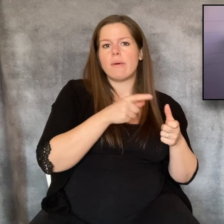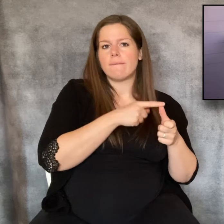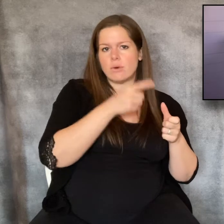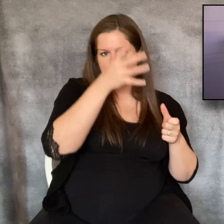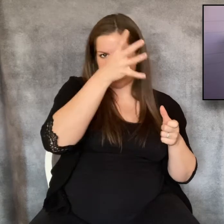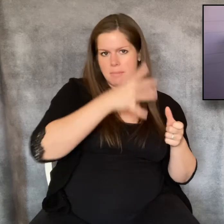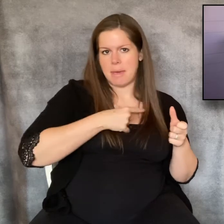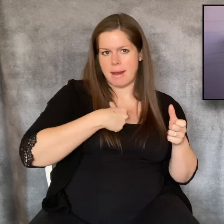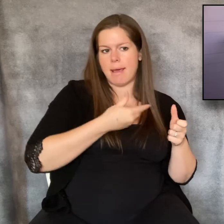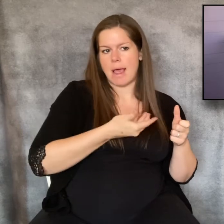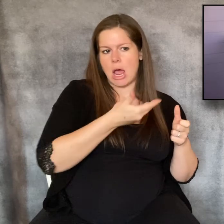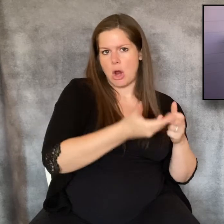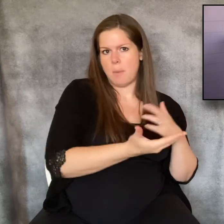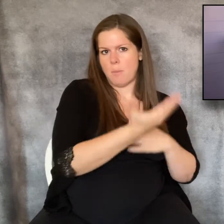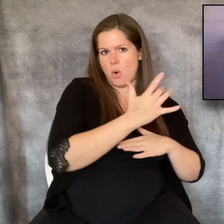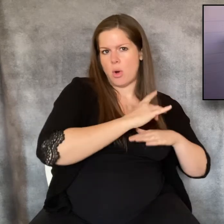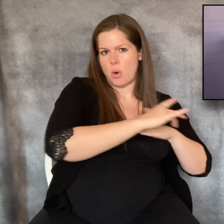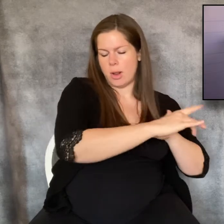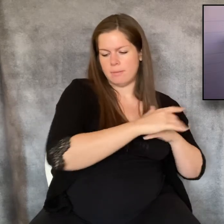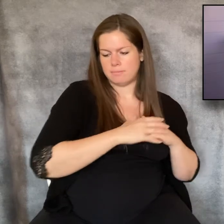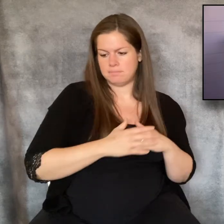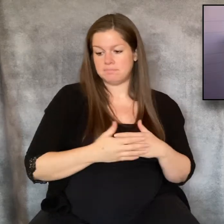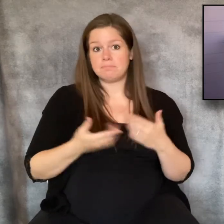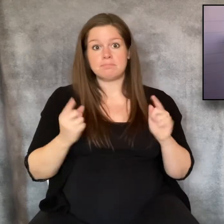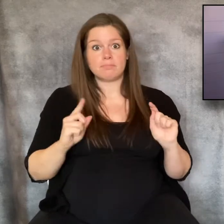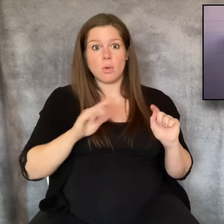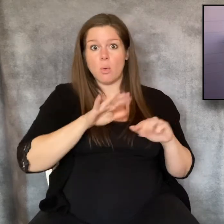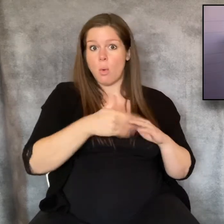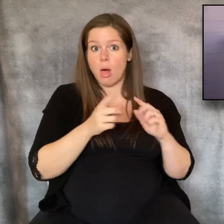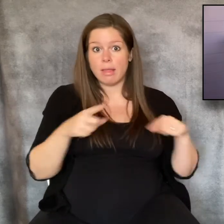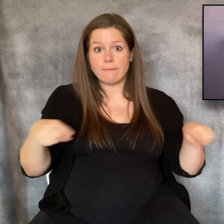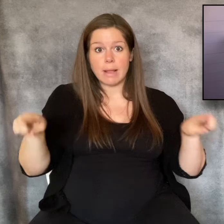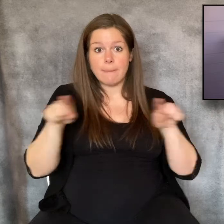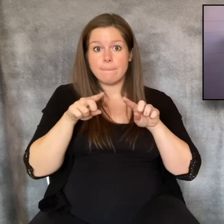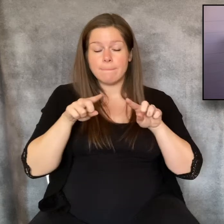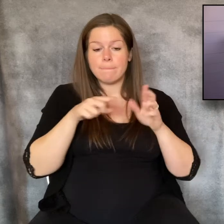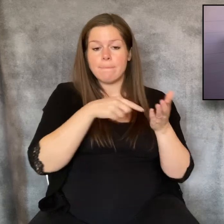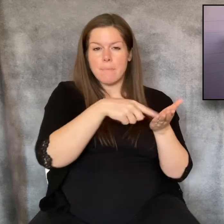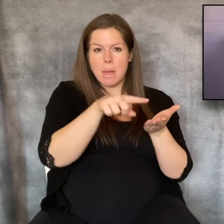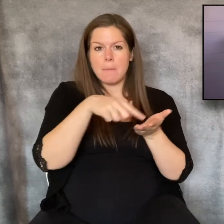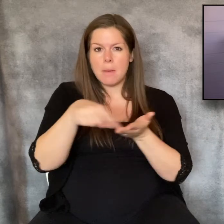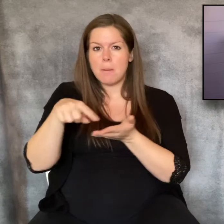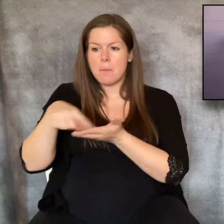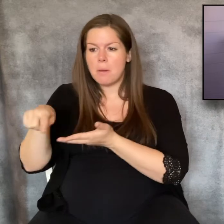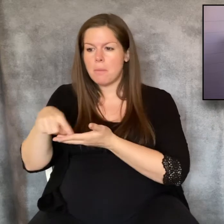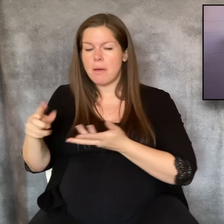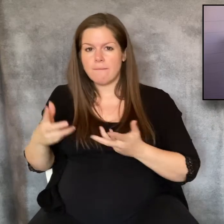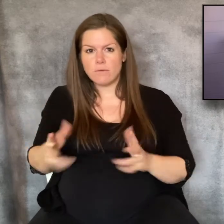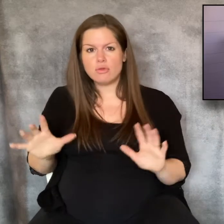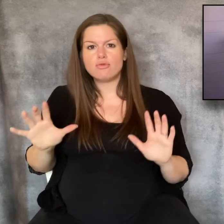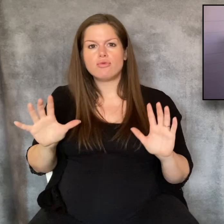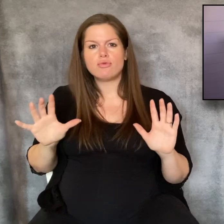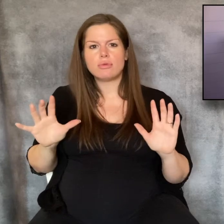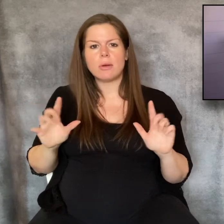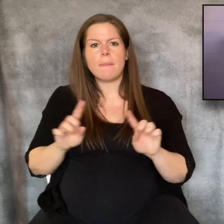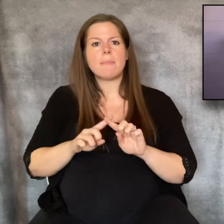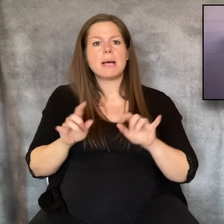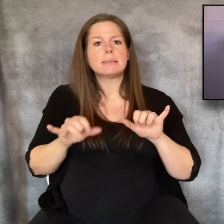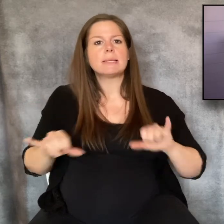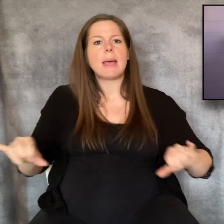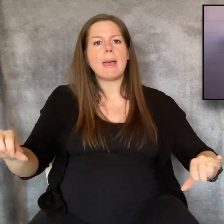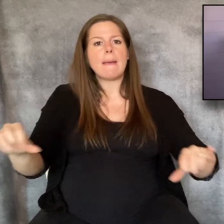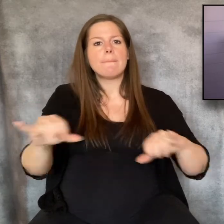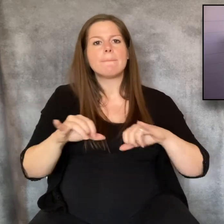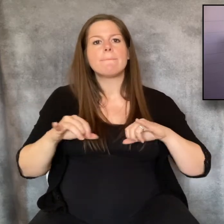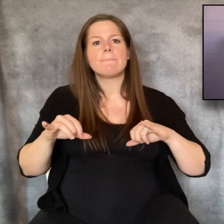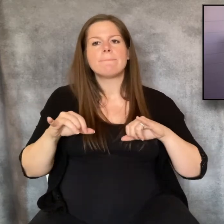a denarius. Now, when those hired first came, they thought that they would receive more, but each